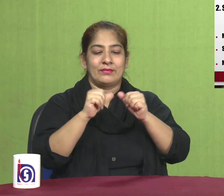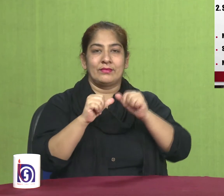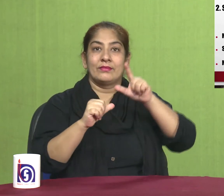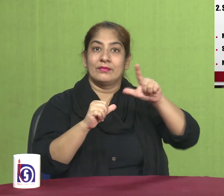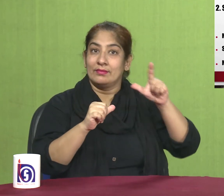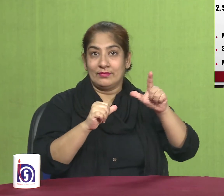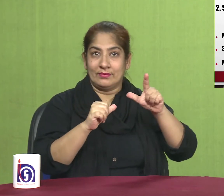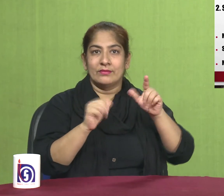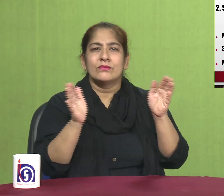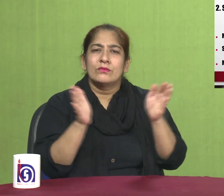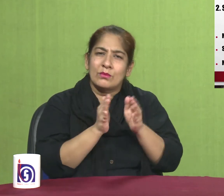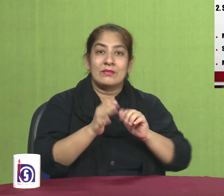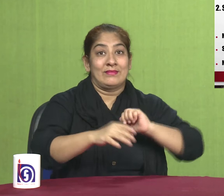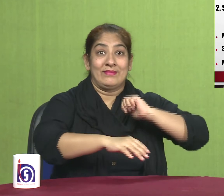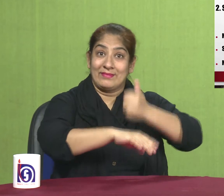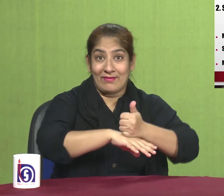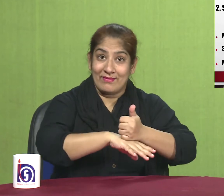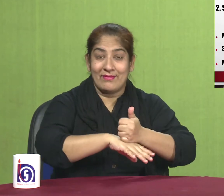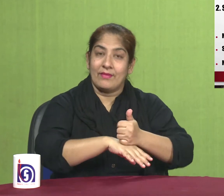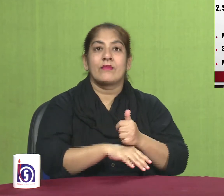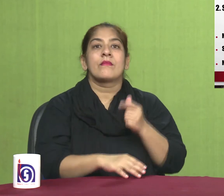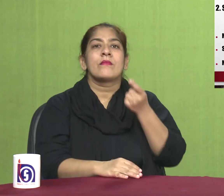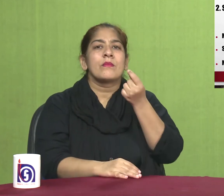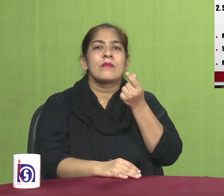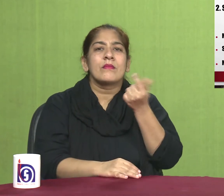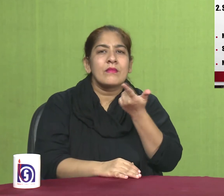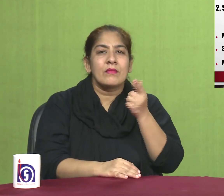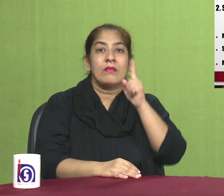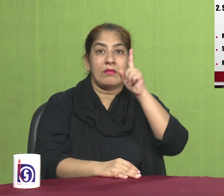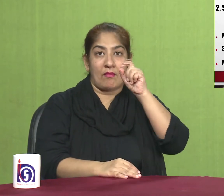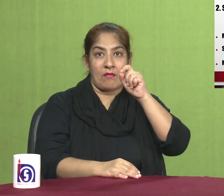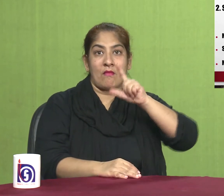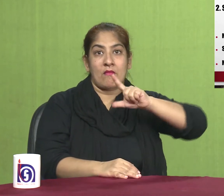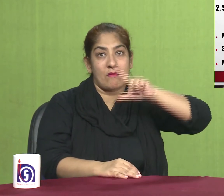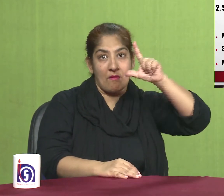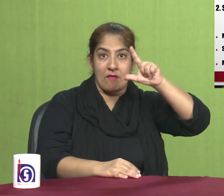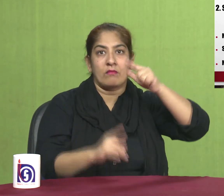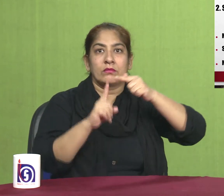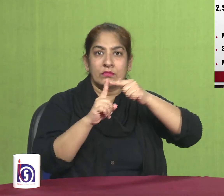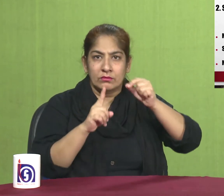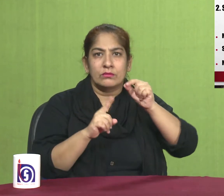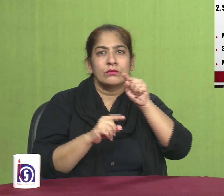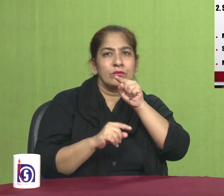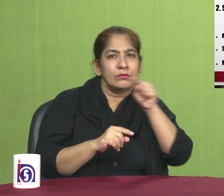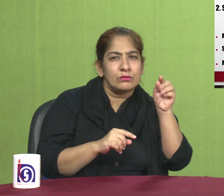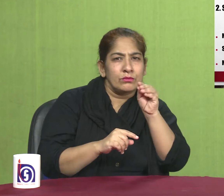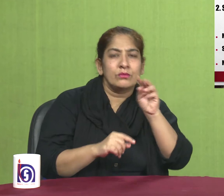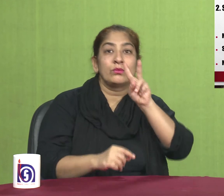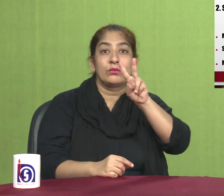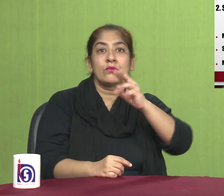service enterprise is a small service enterprise, and the investment limit in this is from